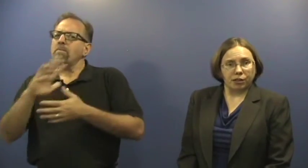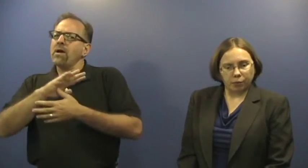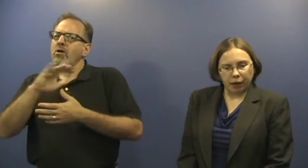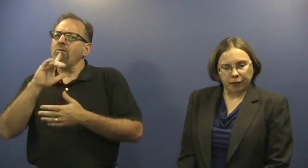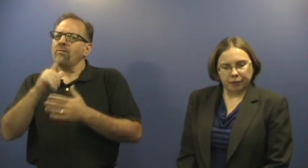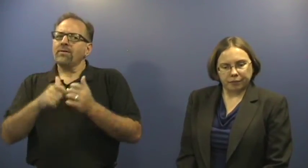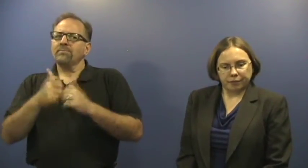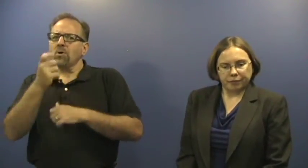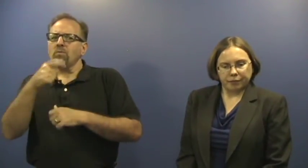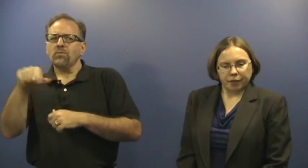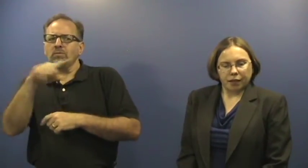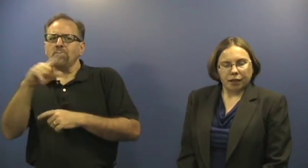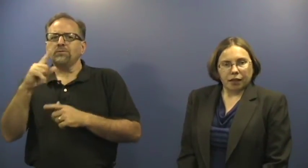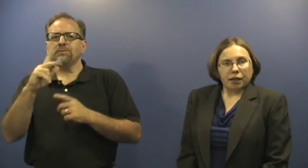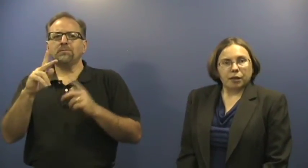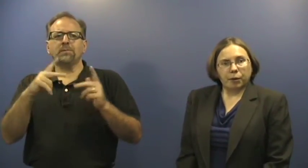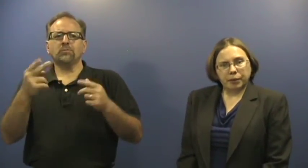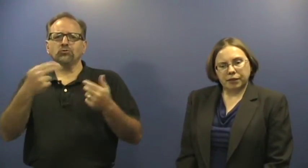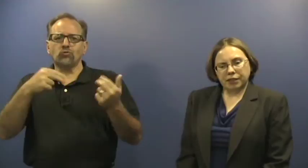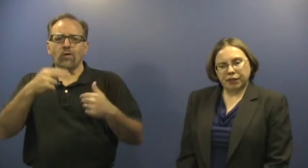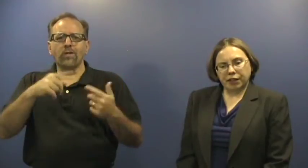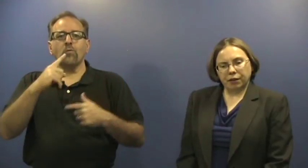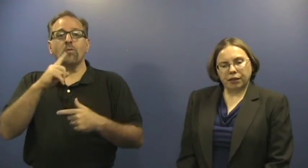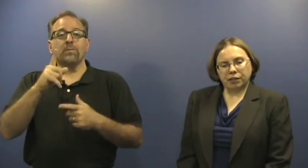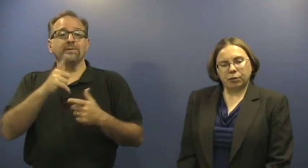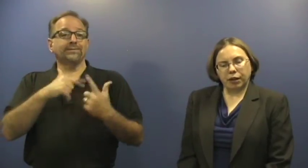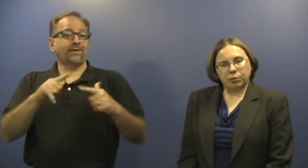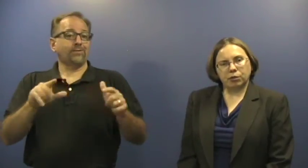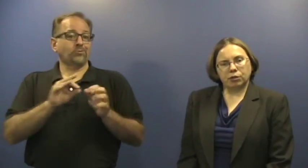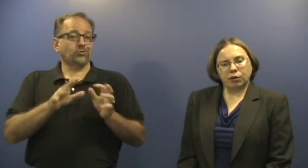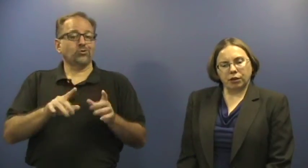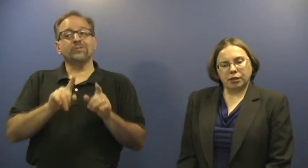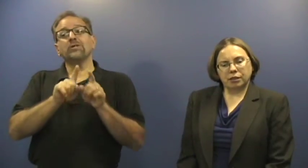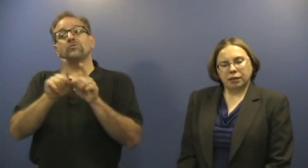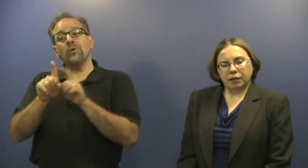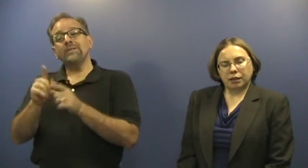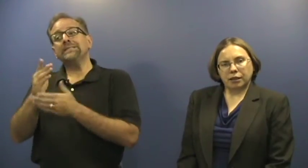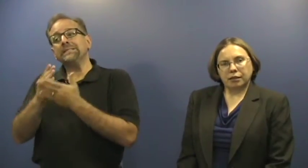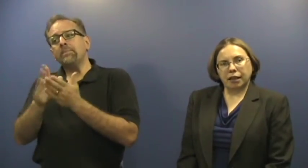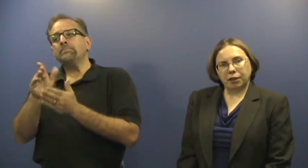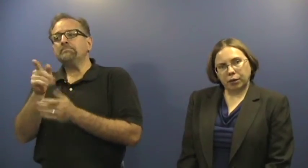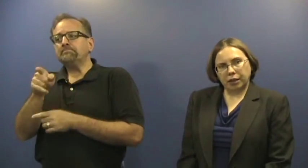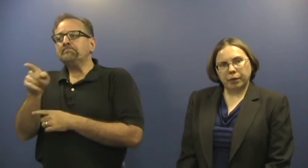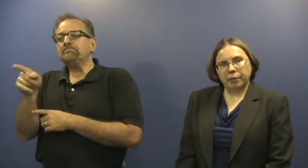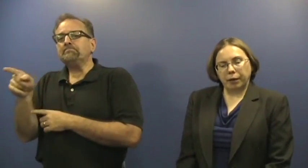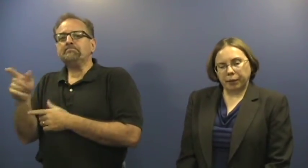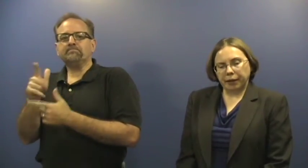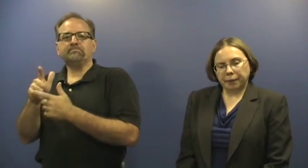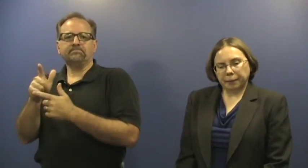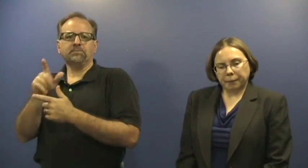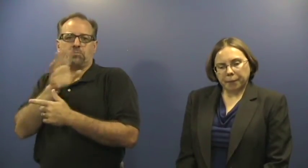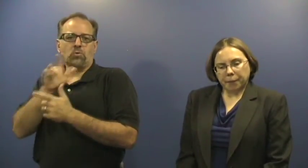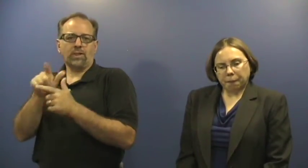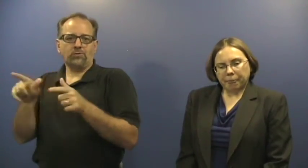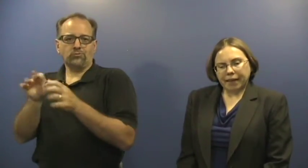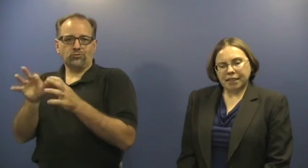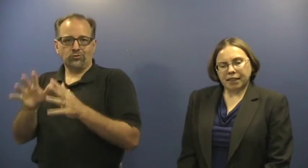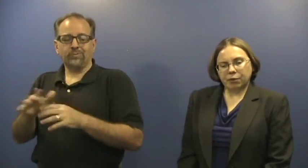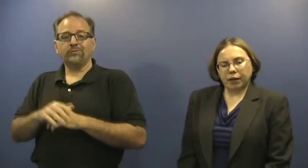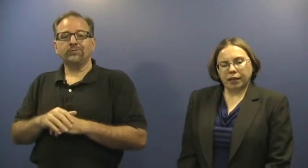well. The purpose of this video is to welcome you to the course, tell you a little bit about me, and to give you an idea